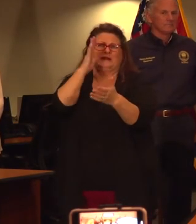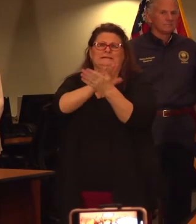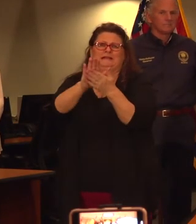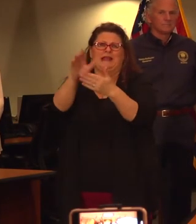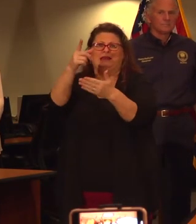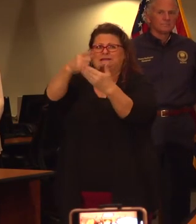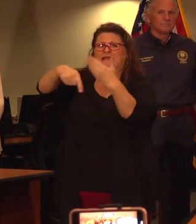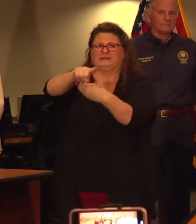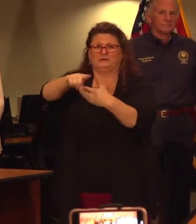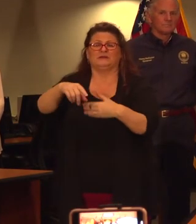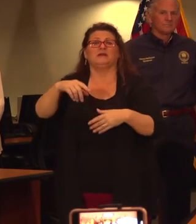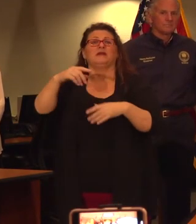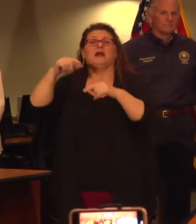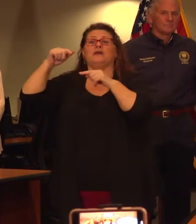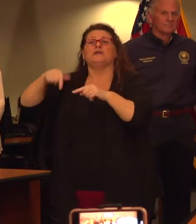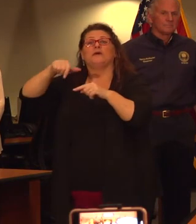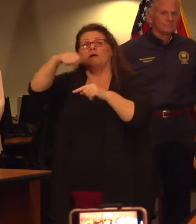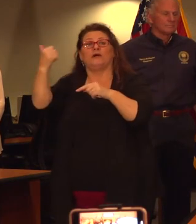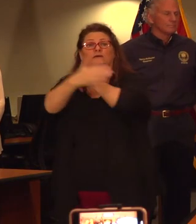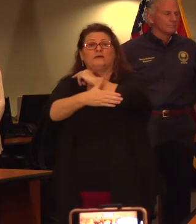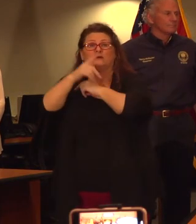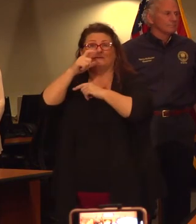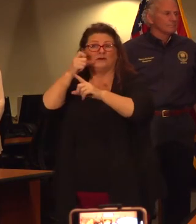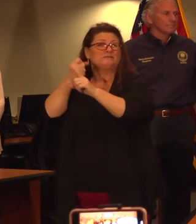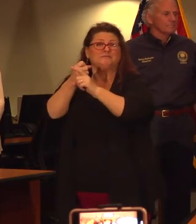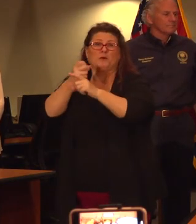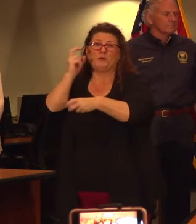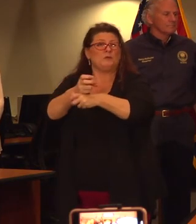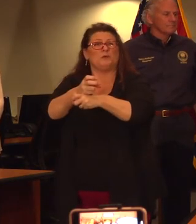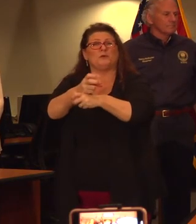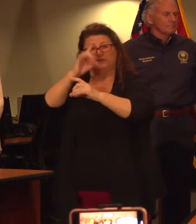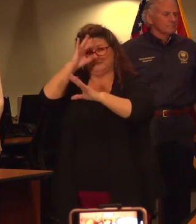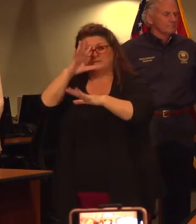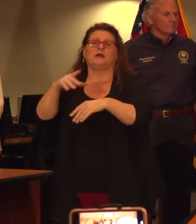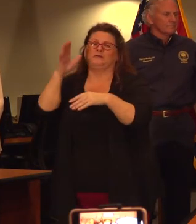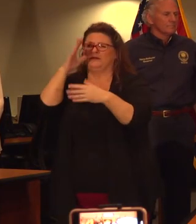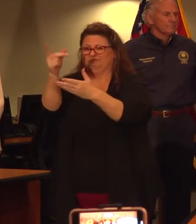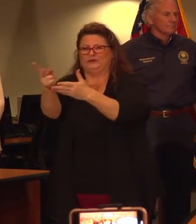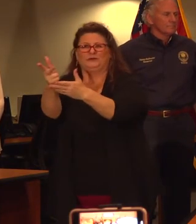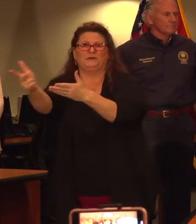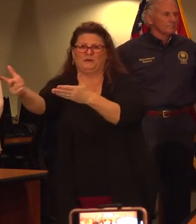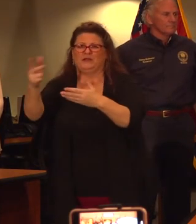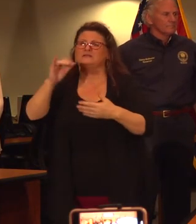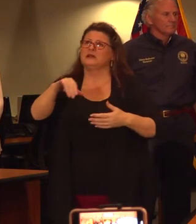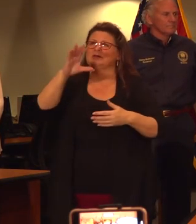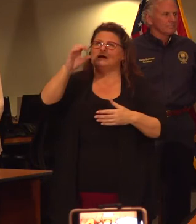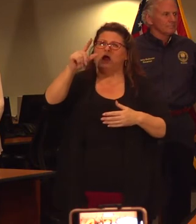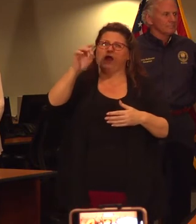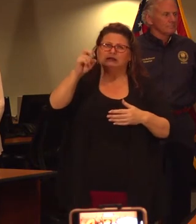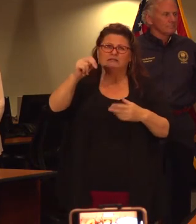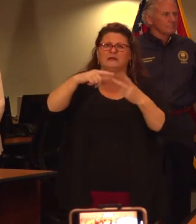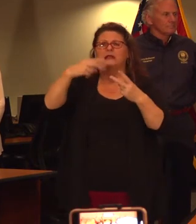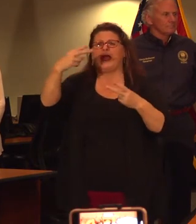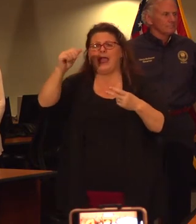hit counties, it'll probably take 2 to 3 weeks to clear all the debris, and that includes Colleton, Oconee, Hampton, and Pickens.